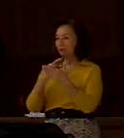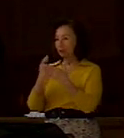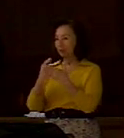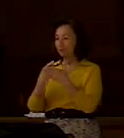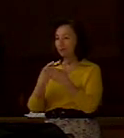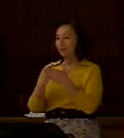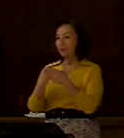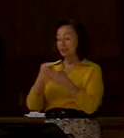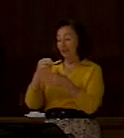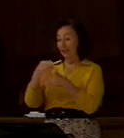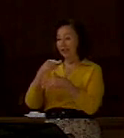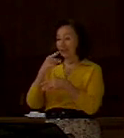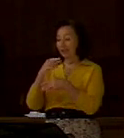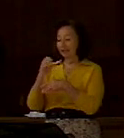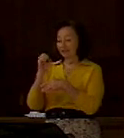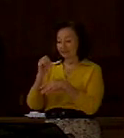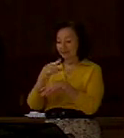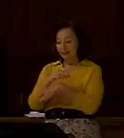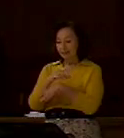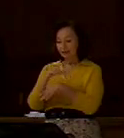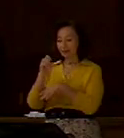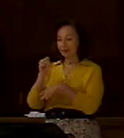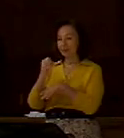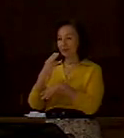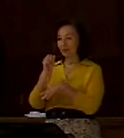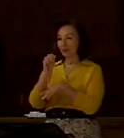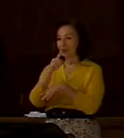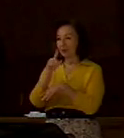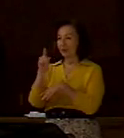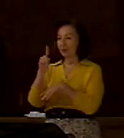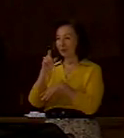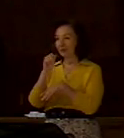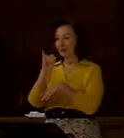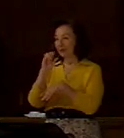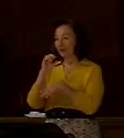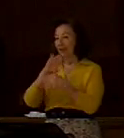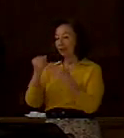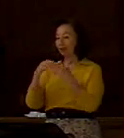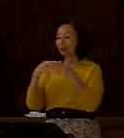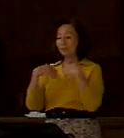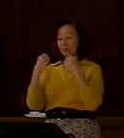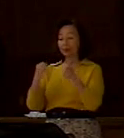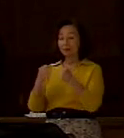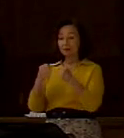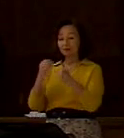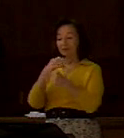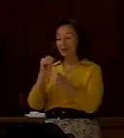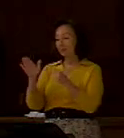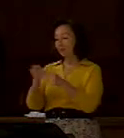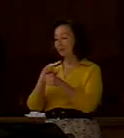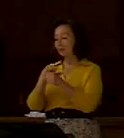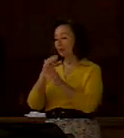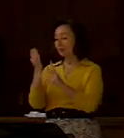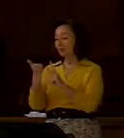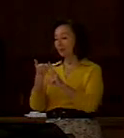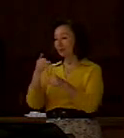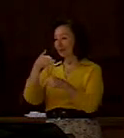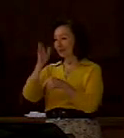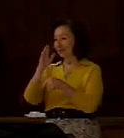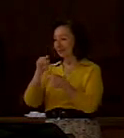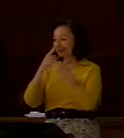I'm almighty. I'm all powerful. And being fully persuaded, God